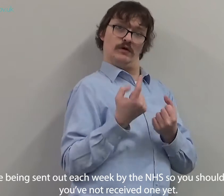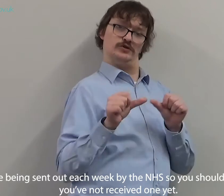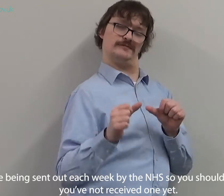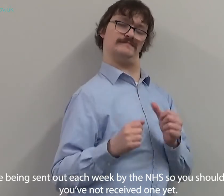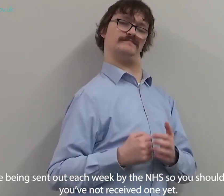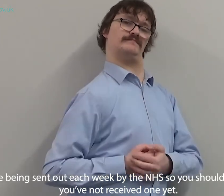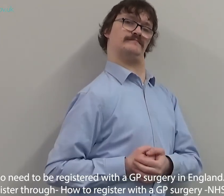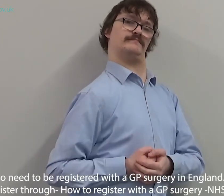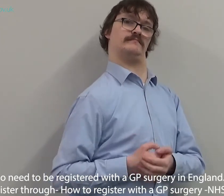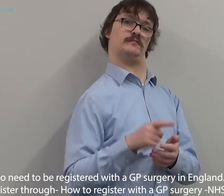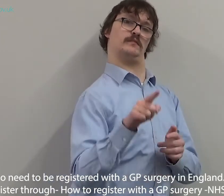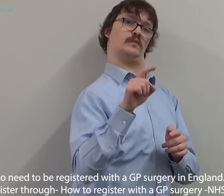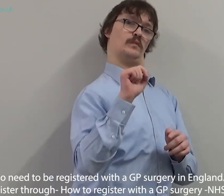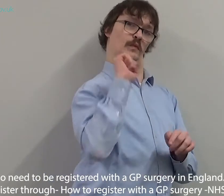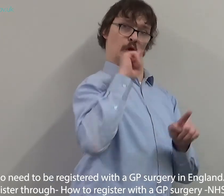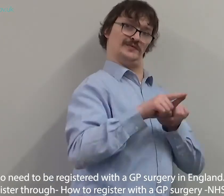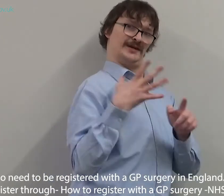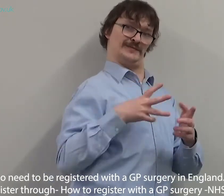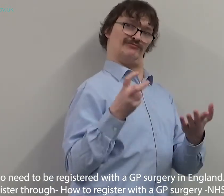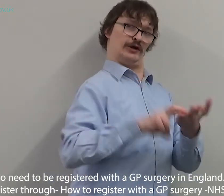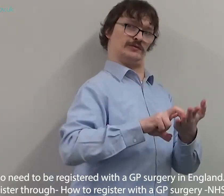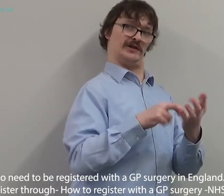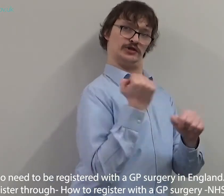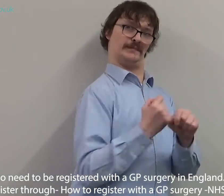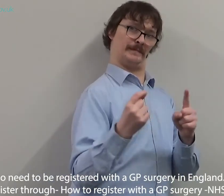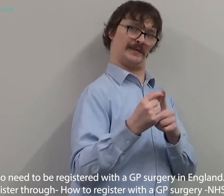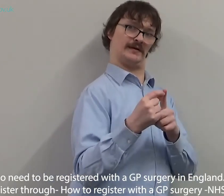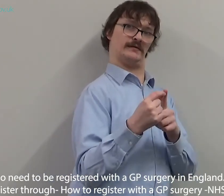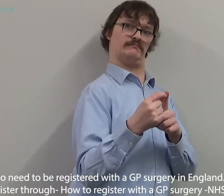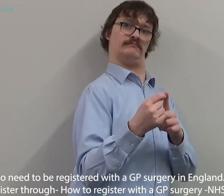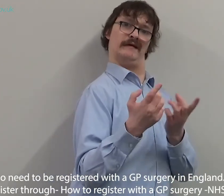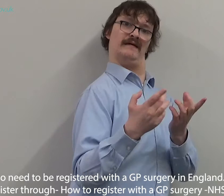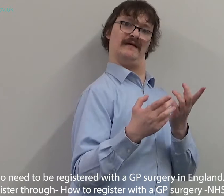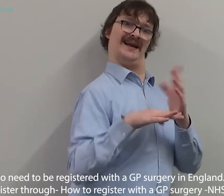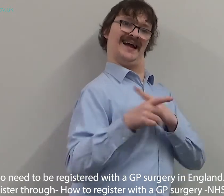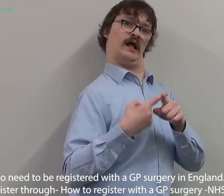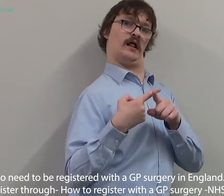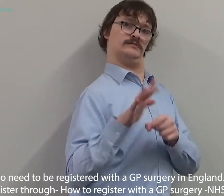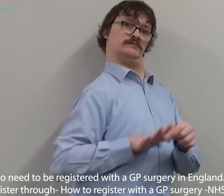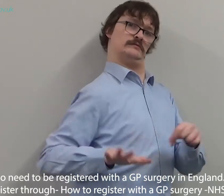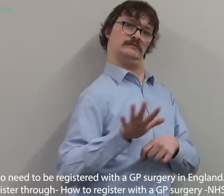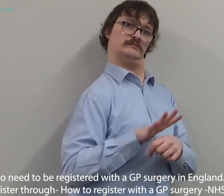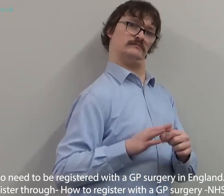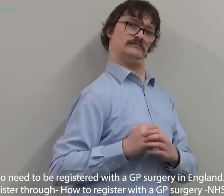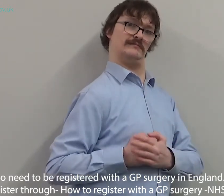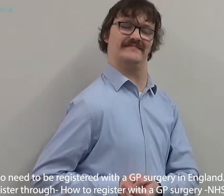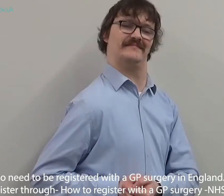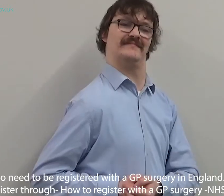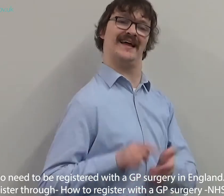You will also need to be registered with a GP surgery in England. If you are not, you can register through. How to register with a